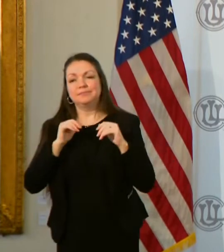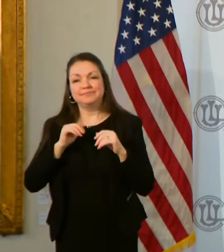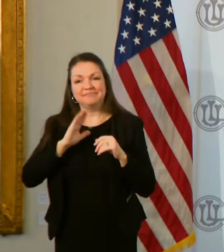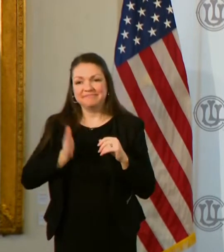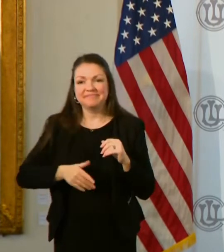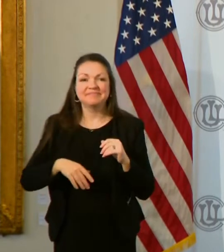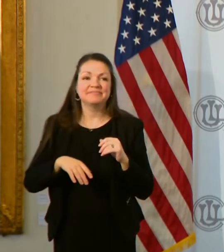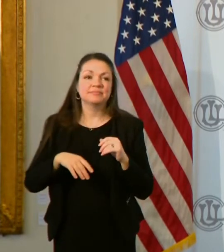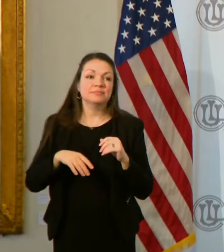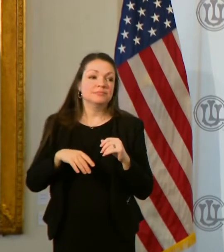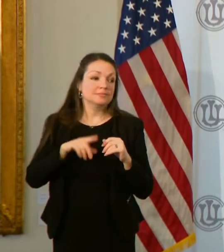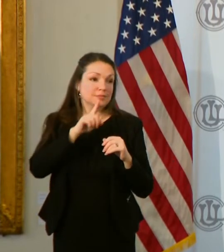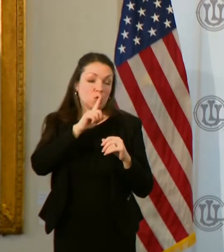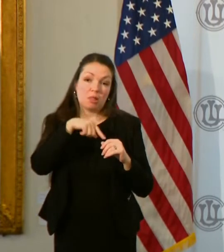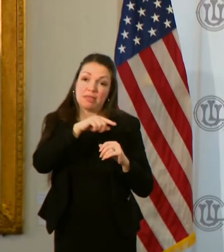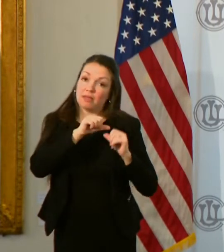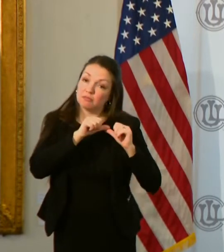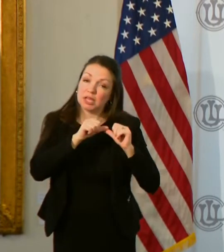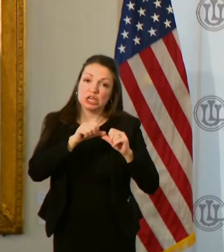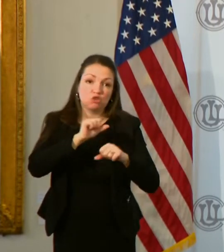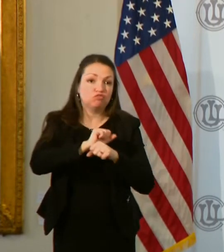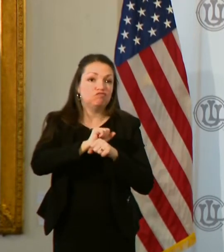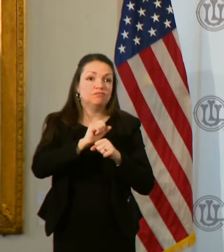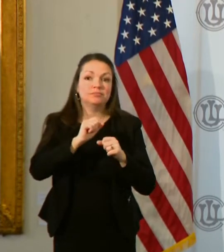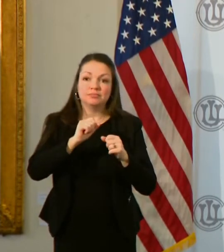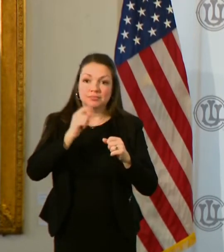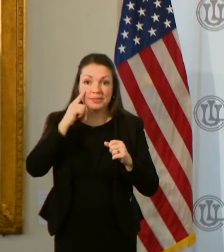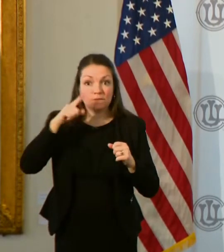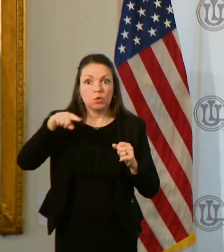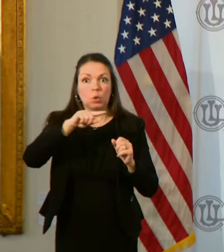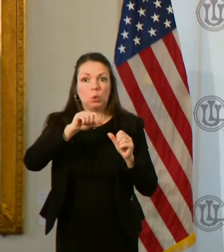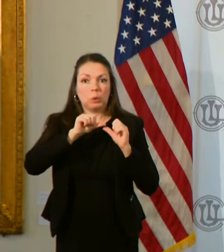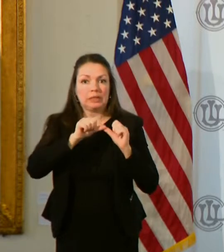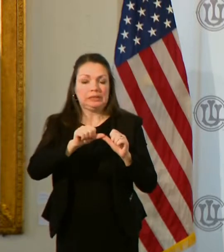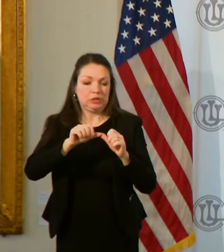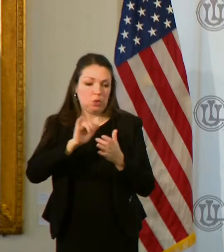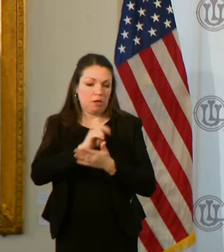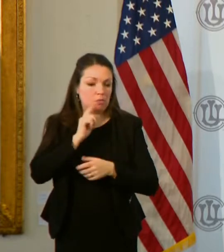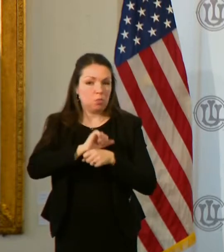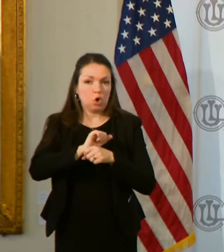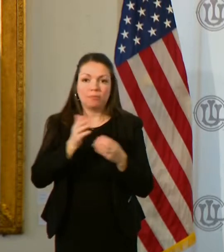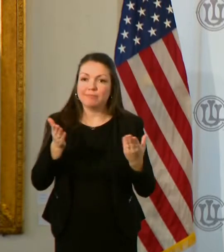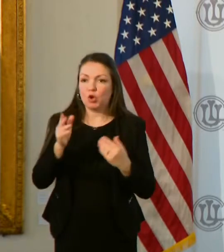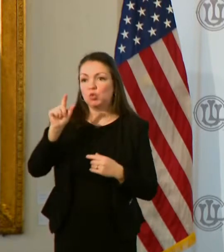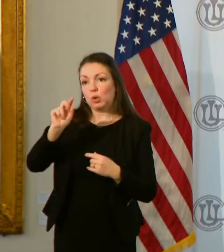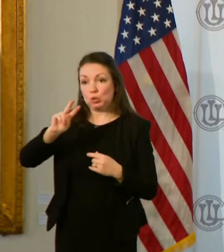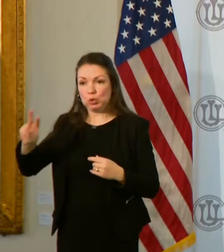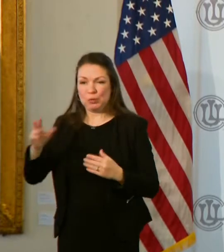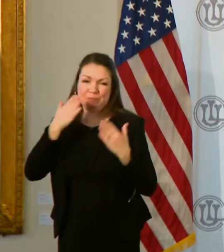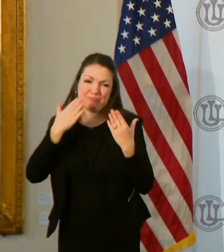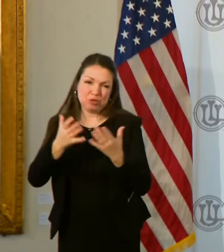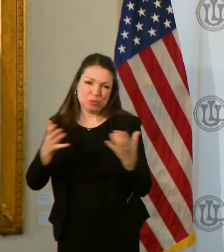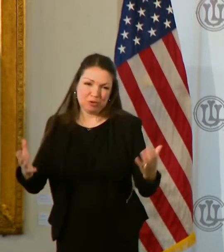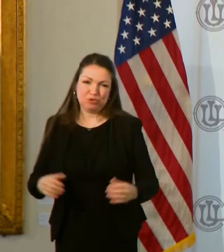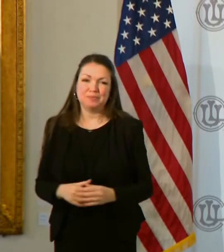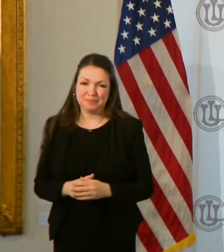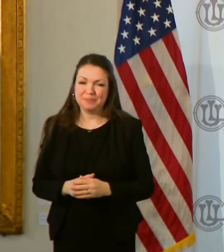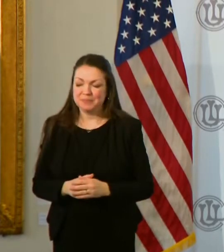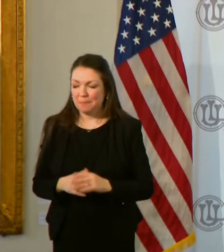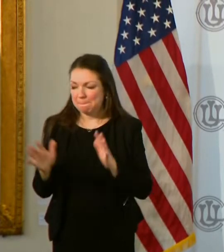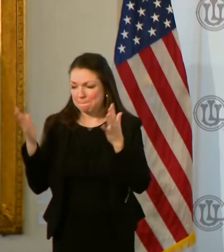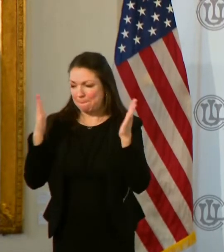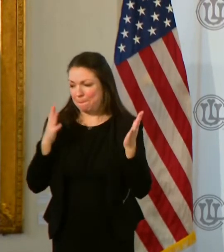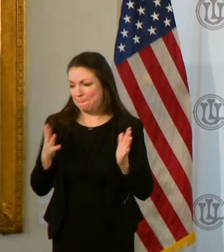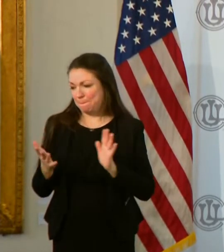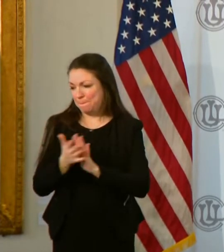on behalf of all of you to continue to uphold that here in 2022. Thank you so much.